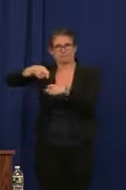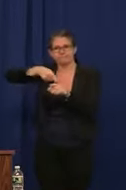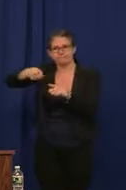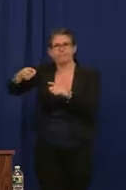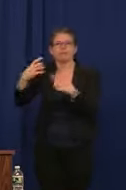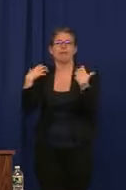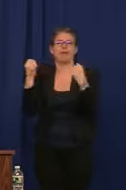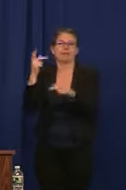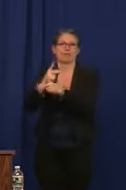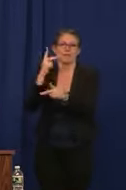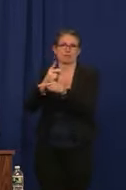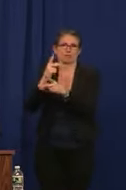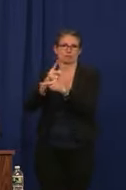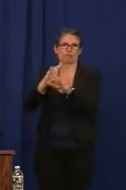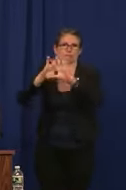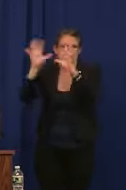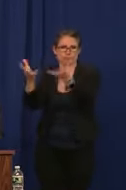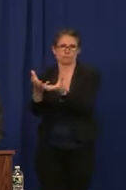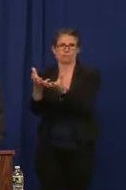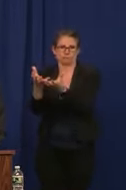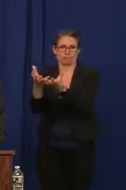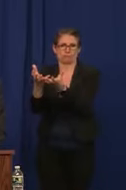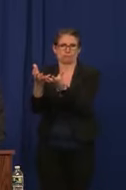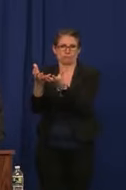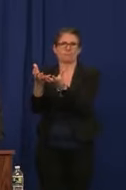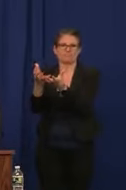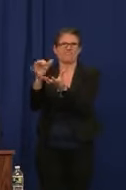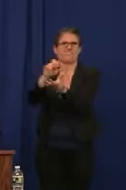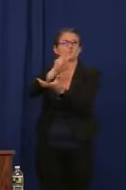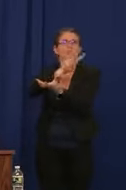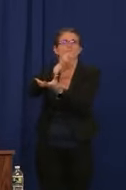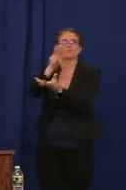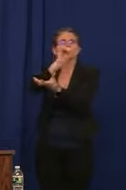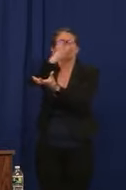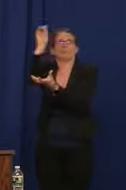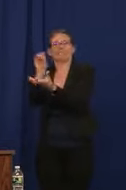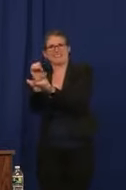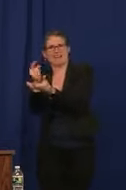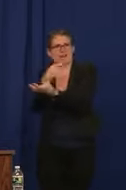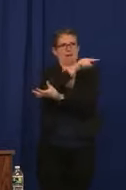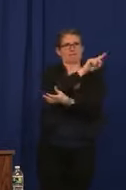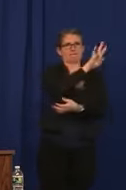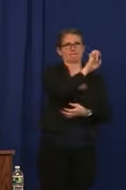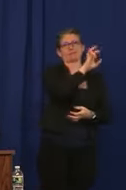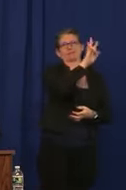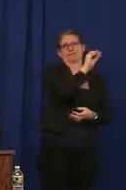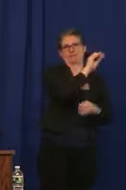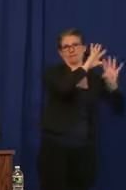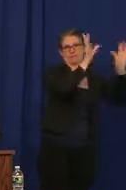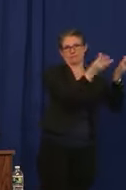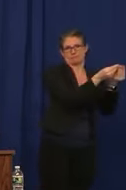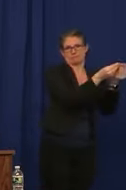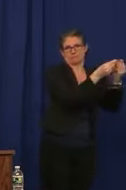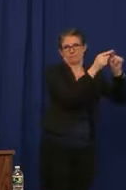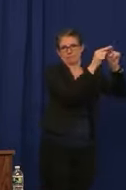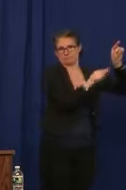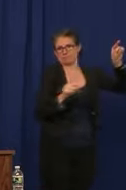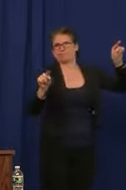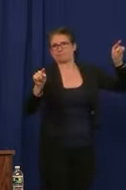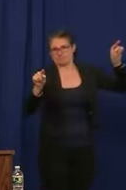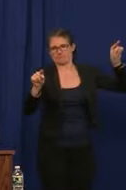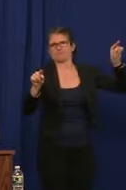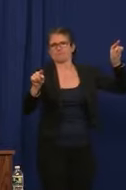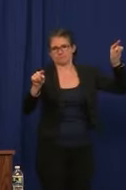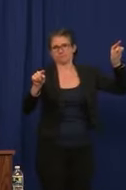cases accounted for by healthcare workers. And I would just like to take a moment to thank, as Governor Mills did, all of those